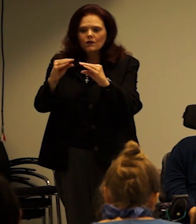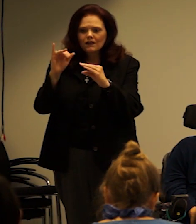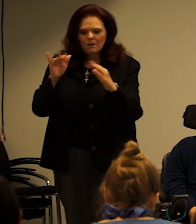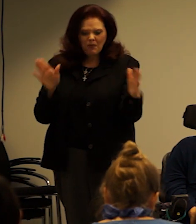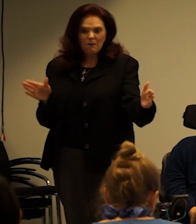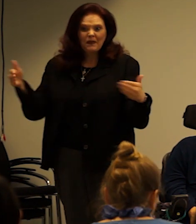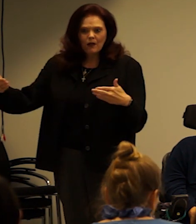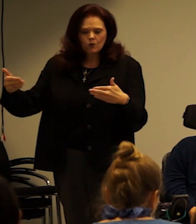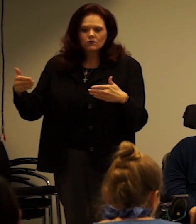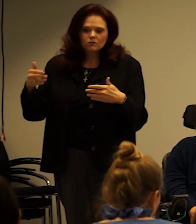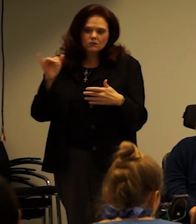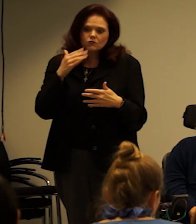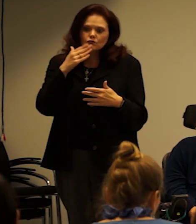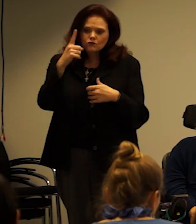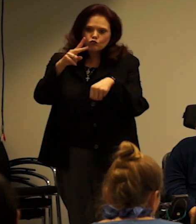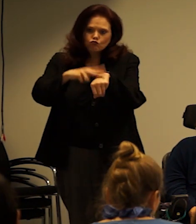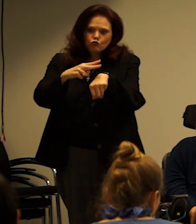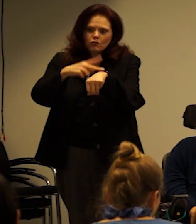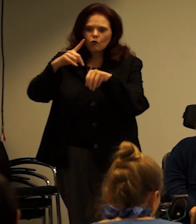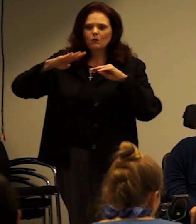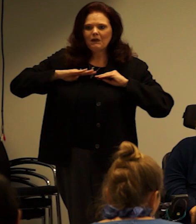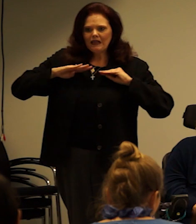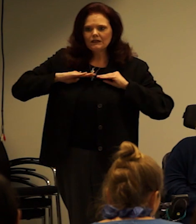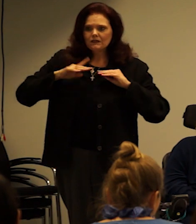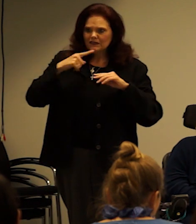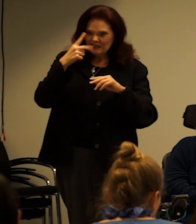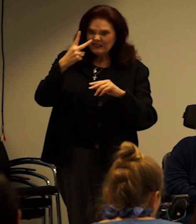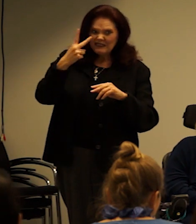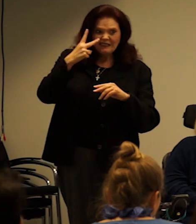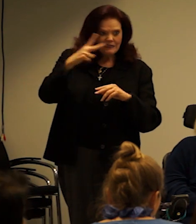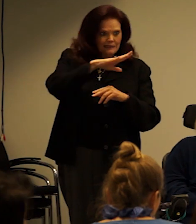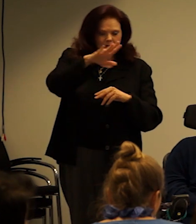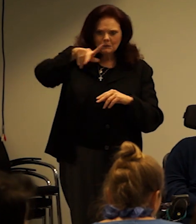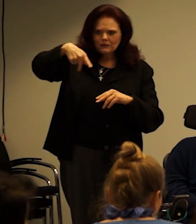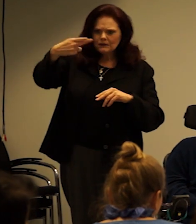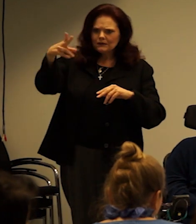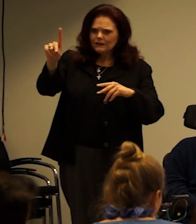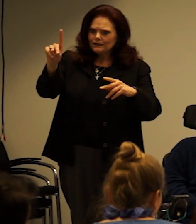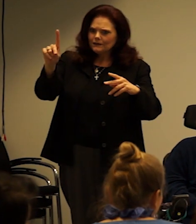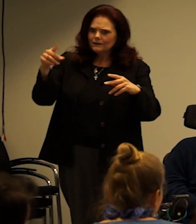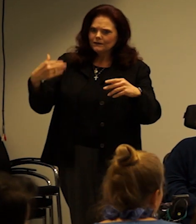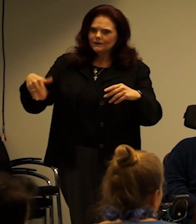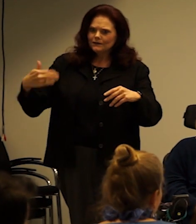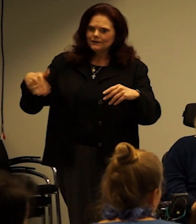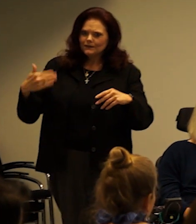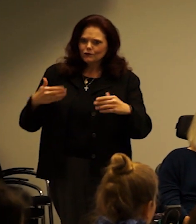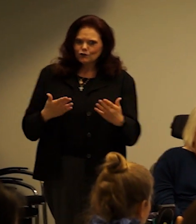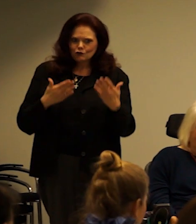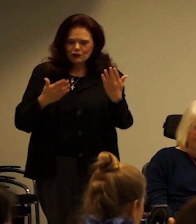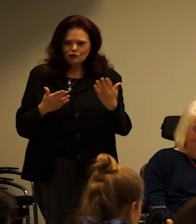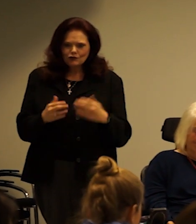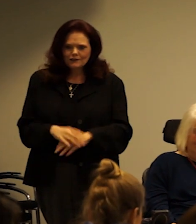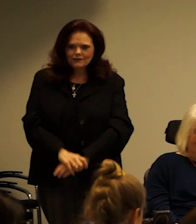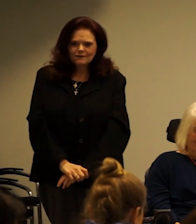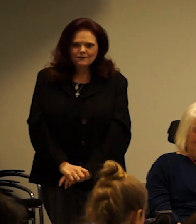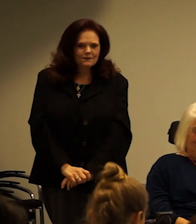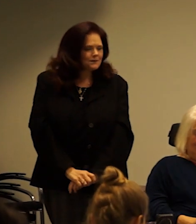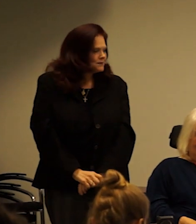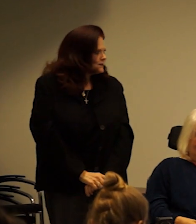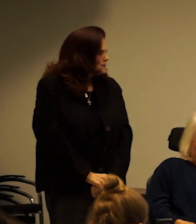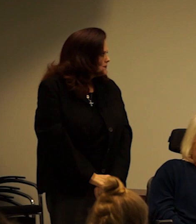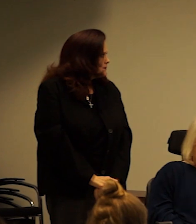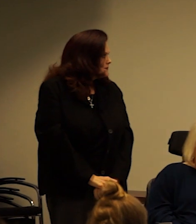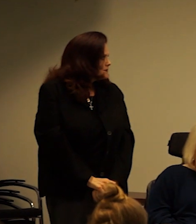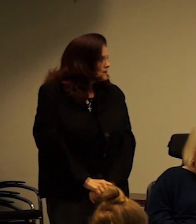Perfect. Yeah. Great idea. See these PhD level suggestions again. I'm telling you. Awesome. Okay, Kelly,